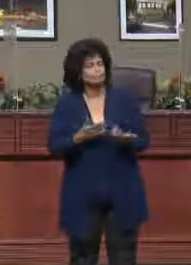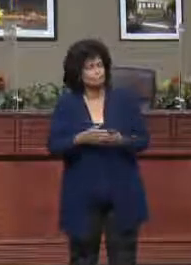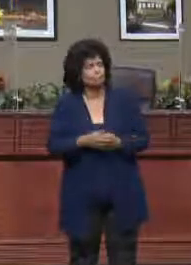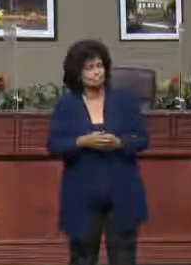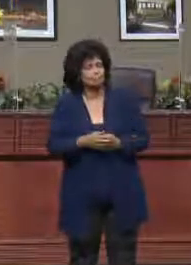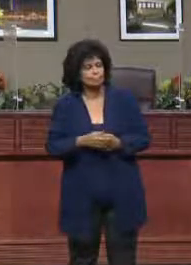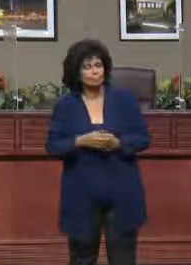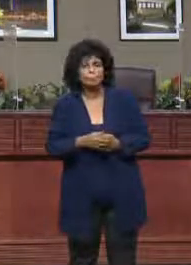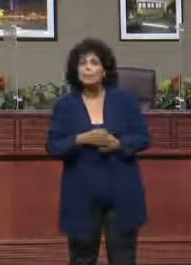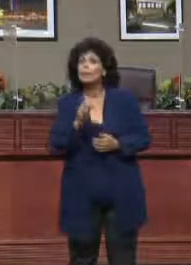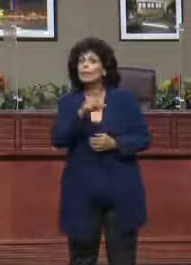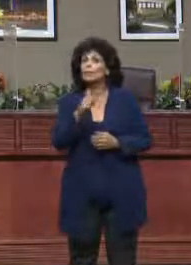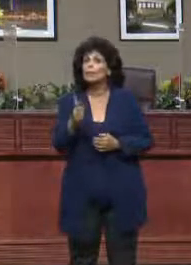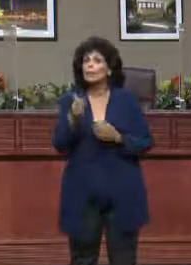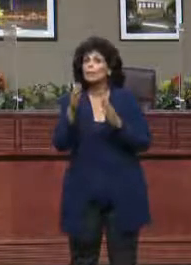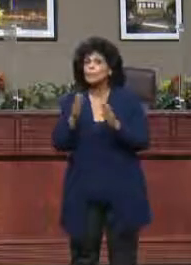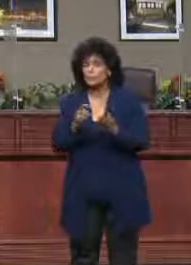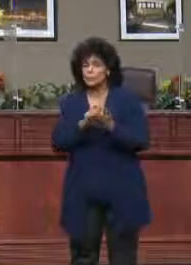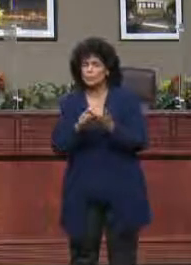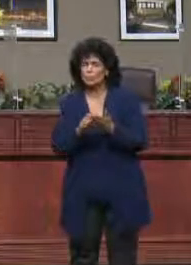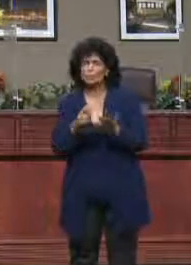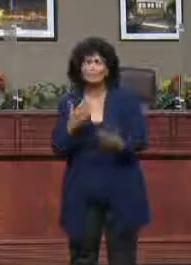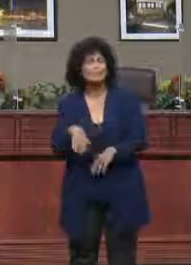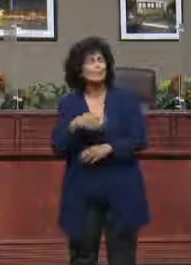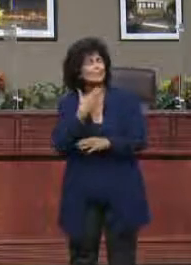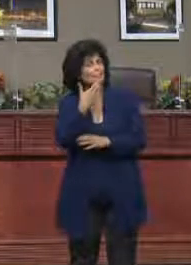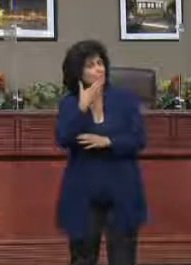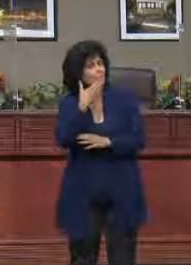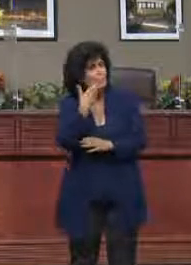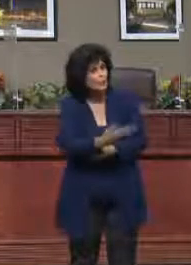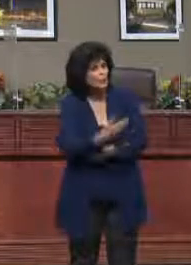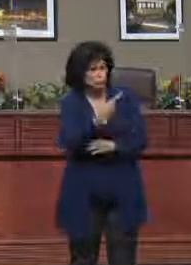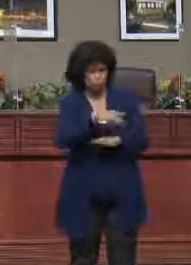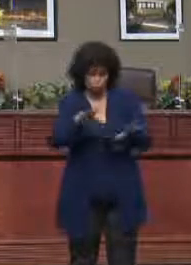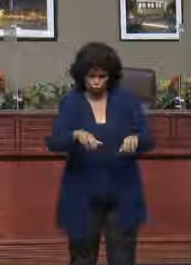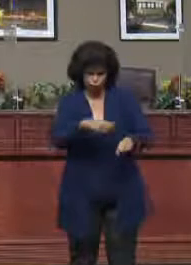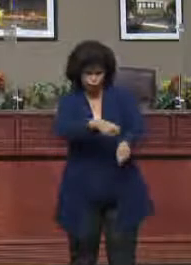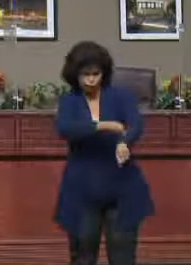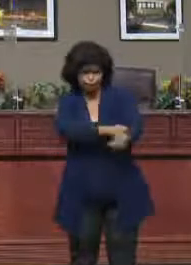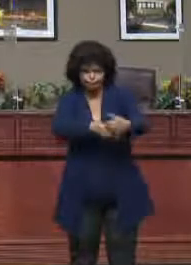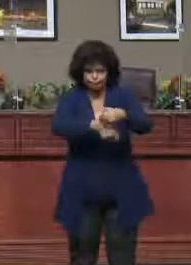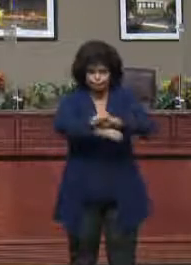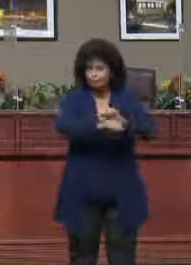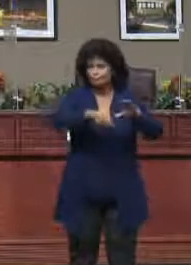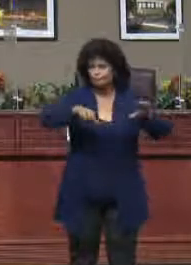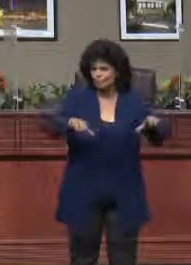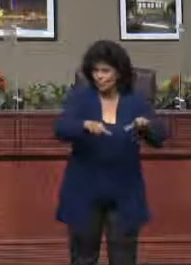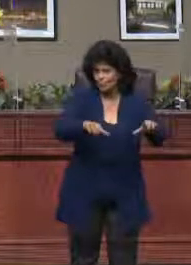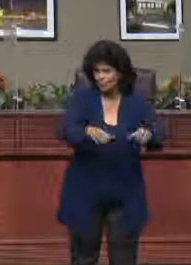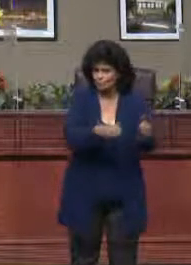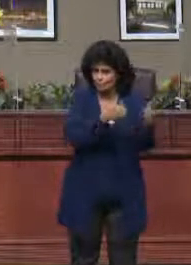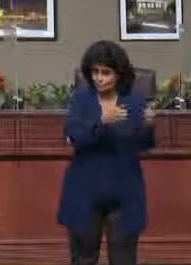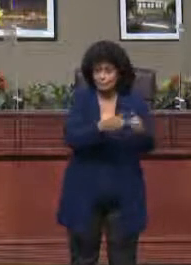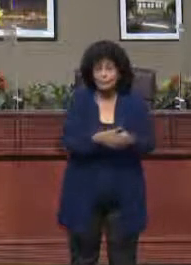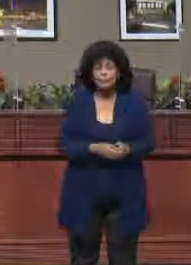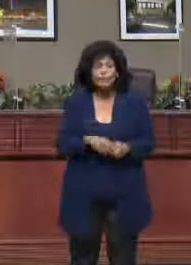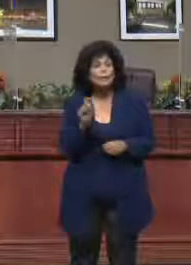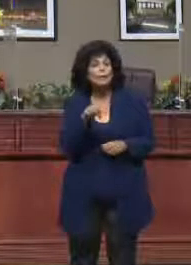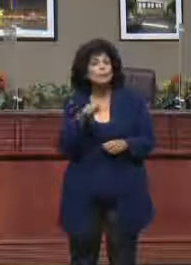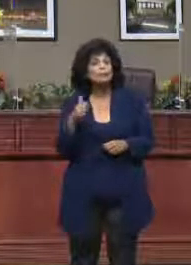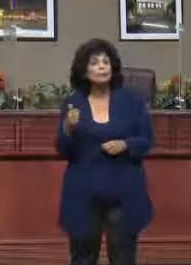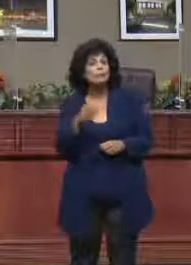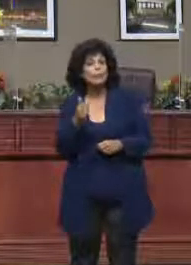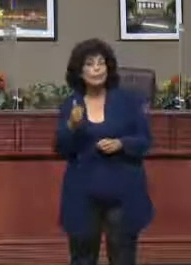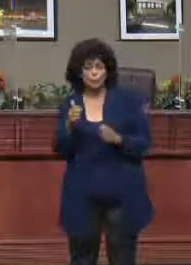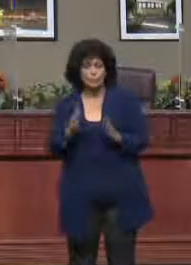Another resident wrote, "Thank you for taking action." Another resident says, "I support your